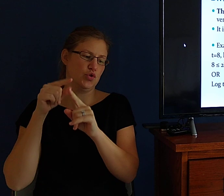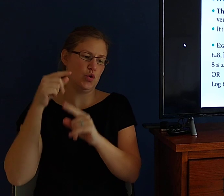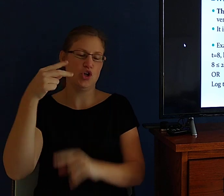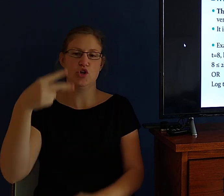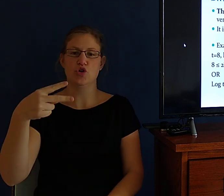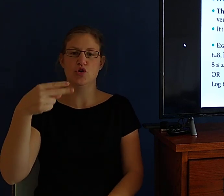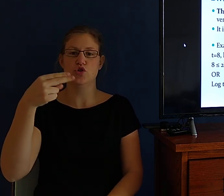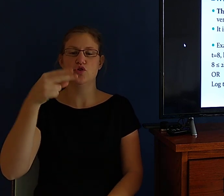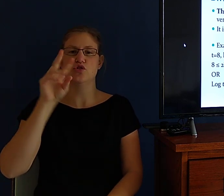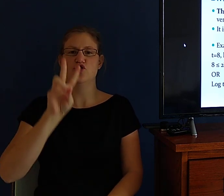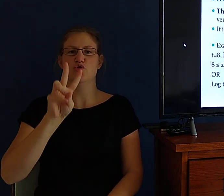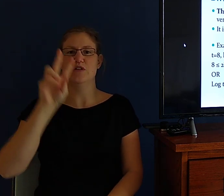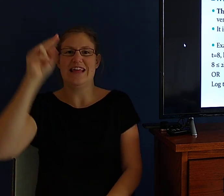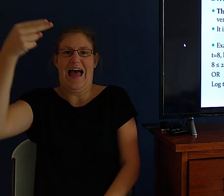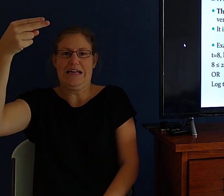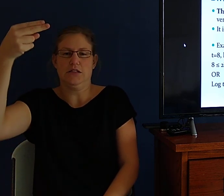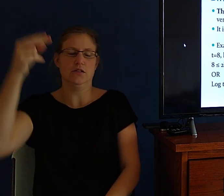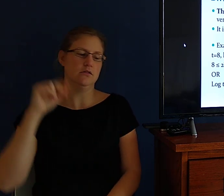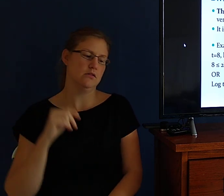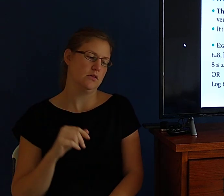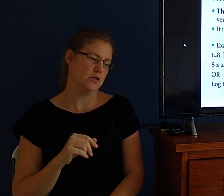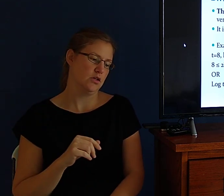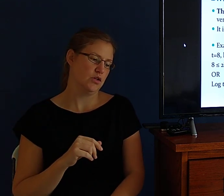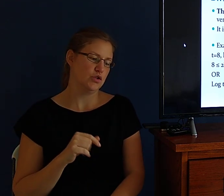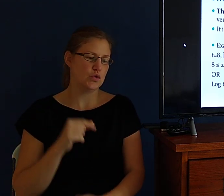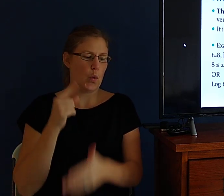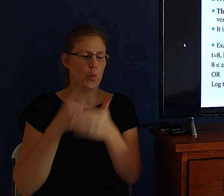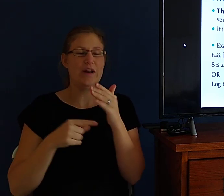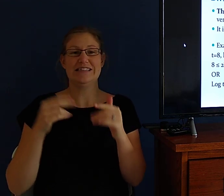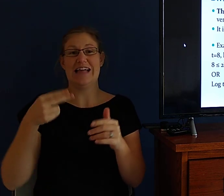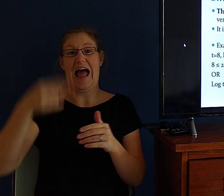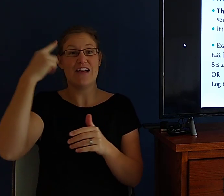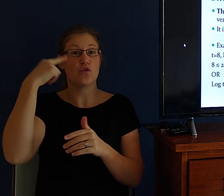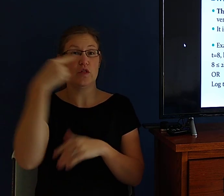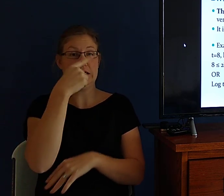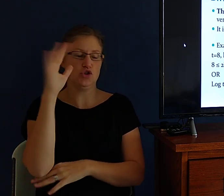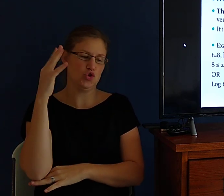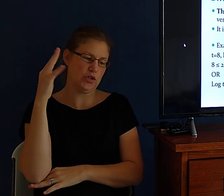the height. So what's the height of this tree? So this is